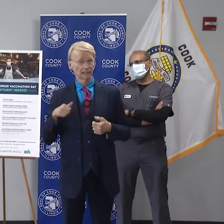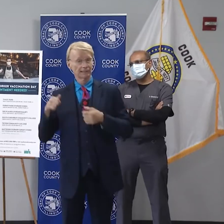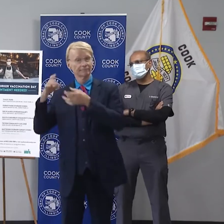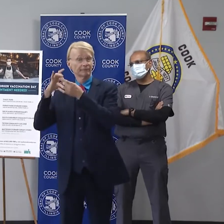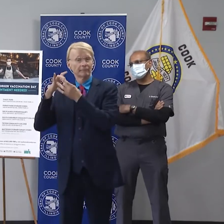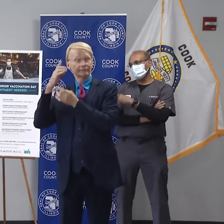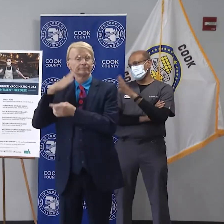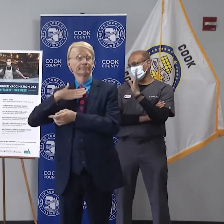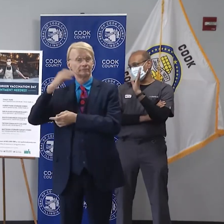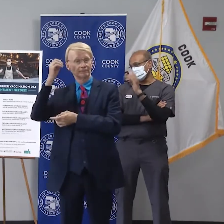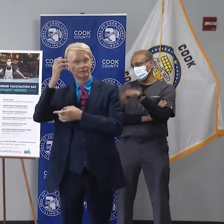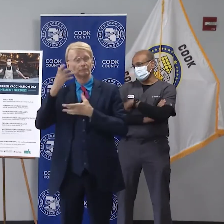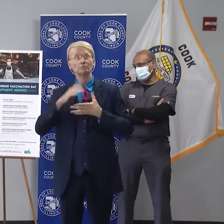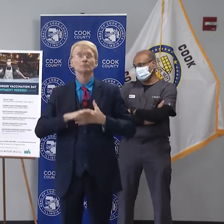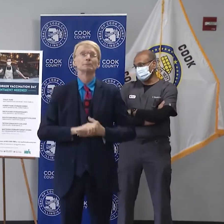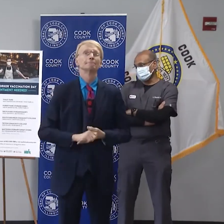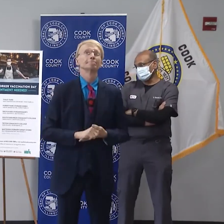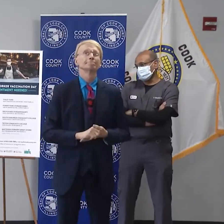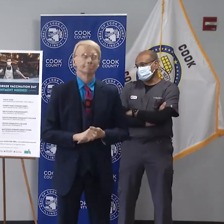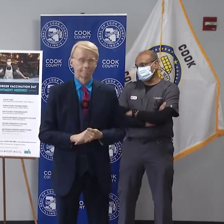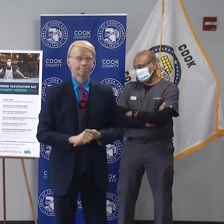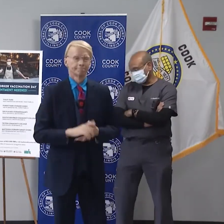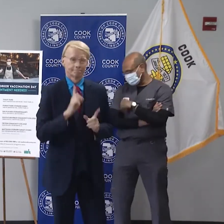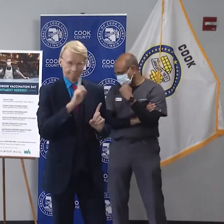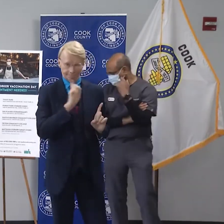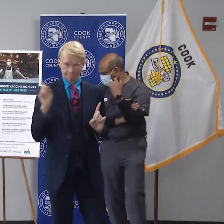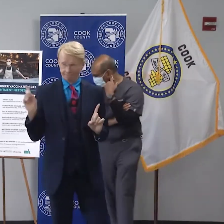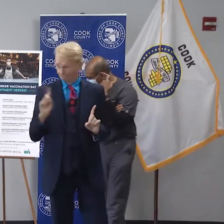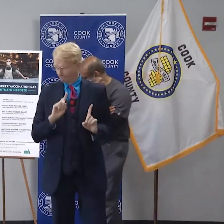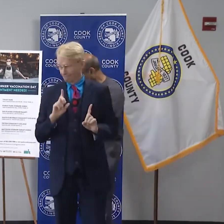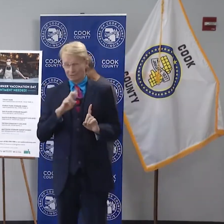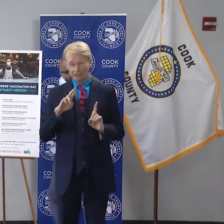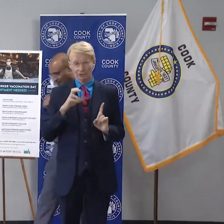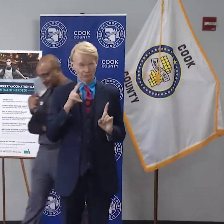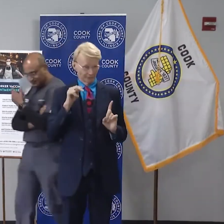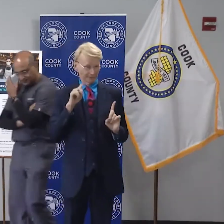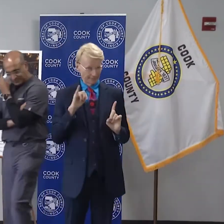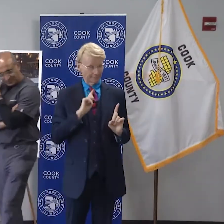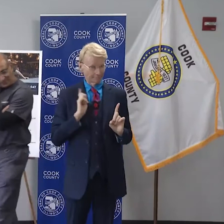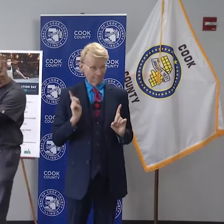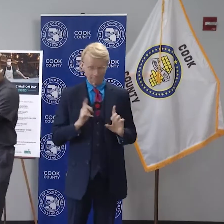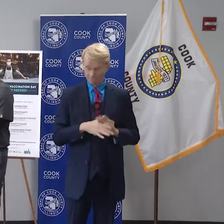that? You want, yes, Dr. Chundi.